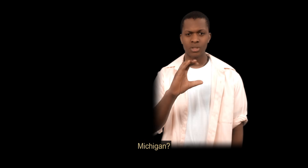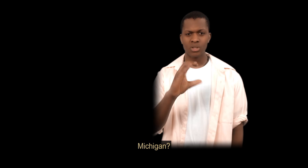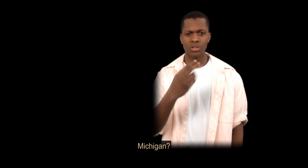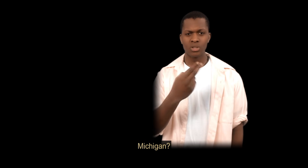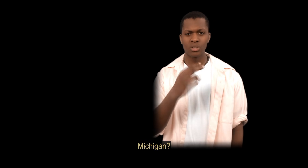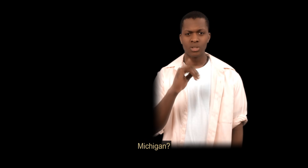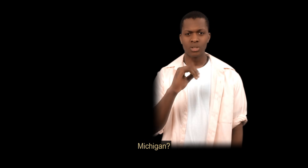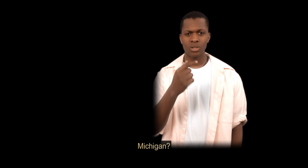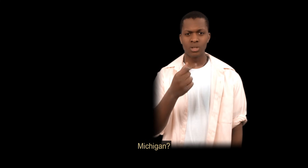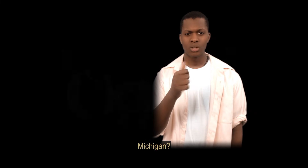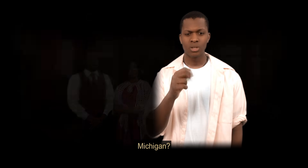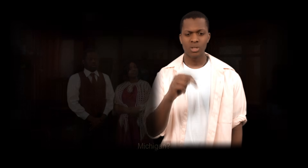Michigan?